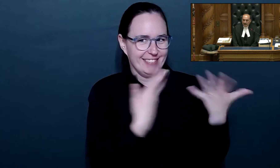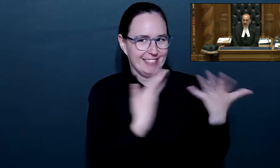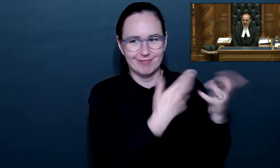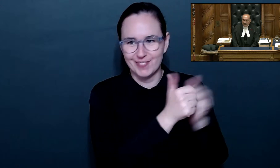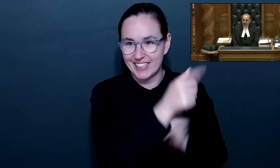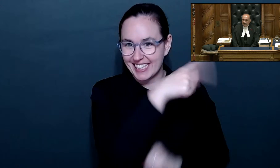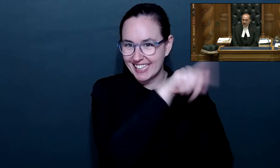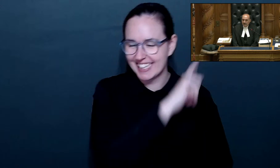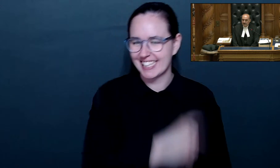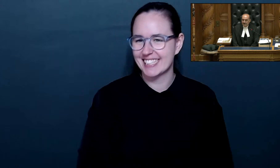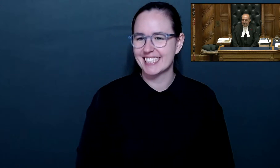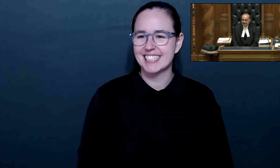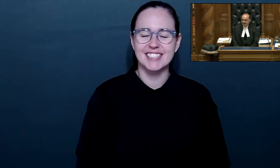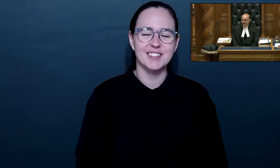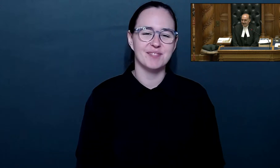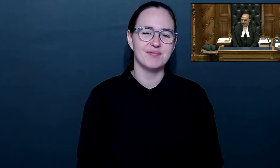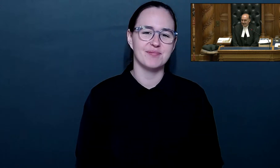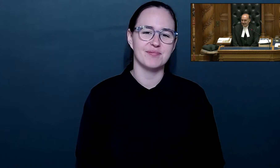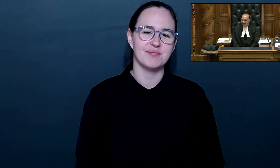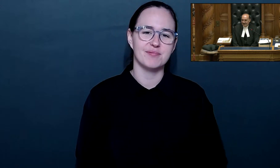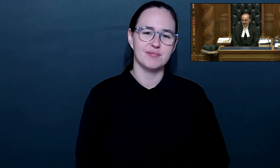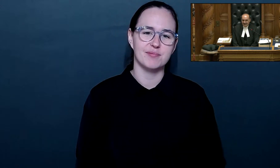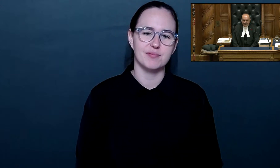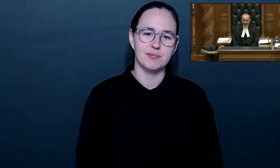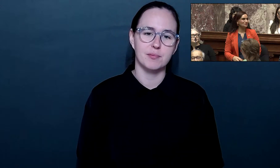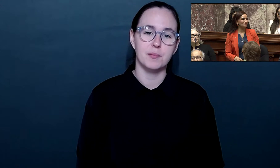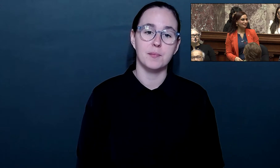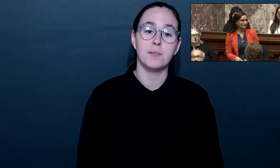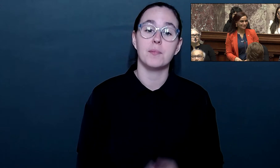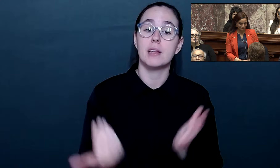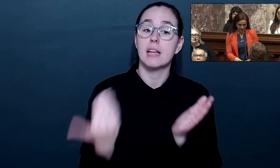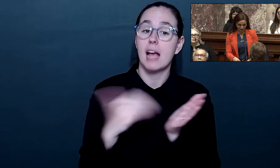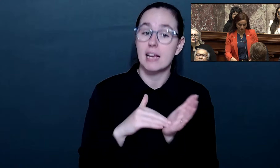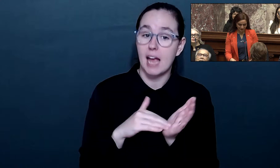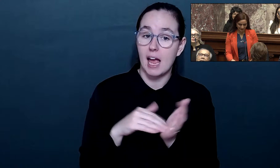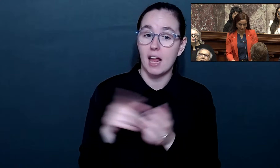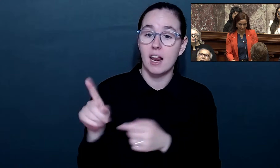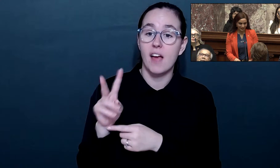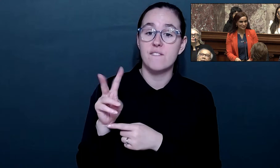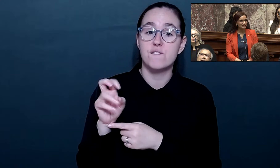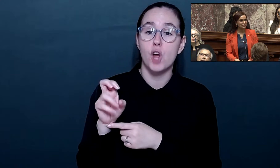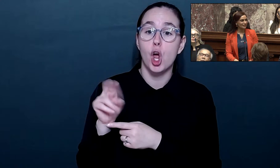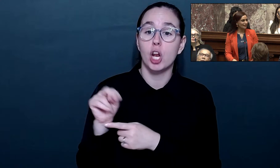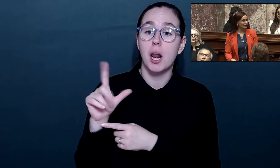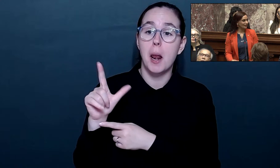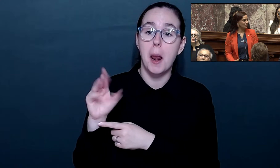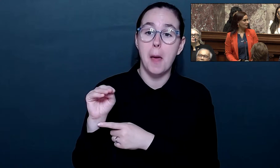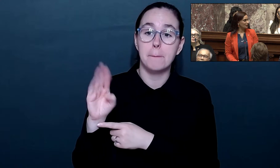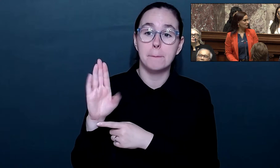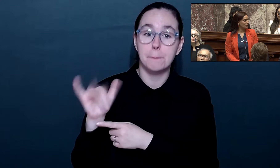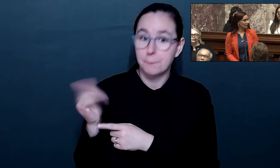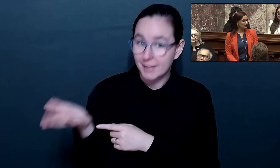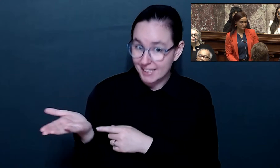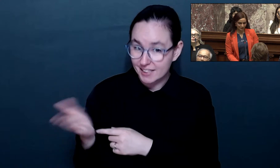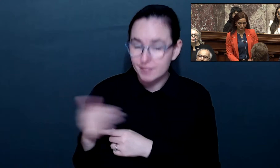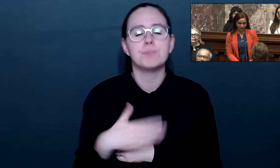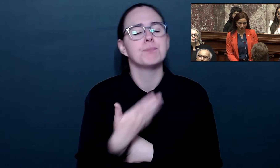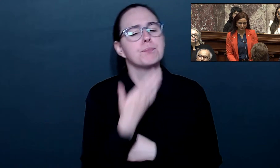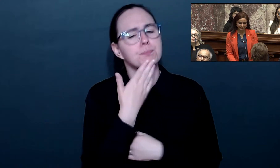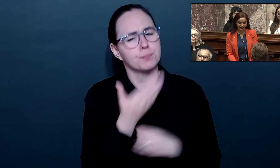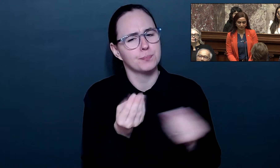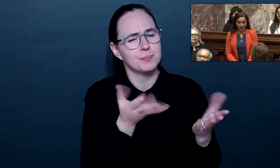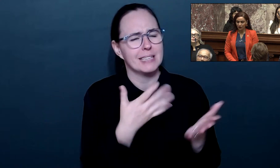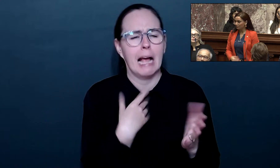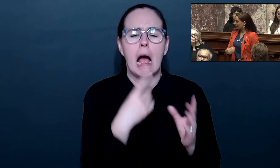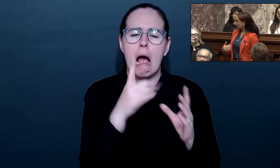Vernon-Lumby again. Thank you, Honourable Speaker. I want to make another very important introduction, and I want to add to Minister of